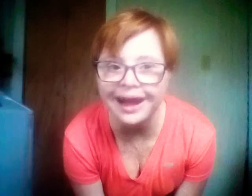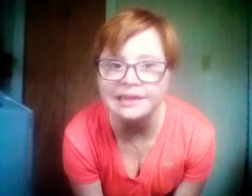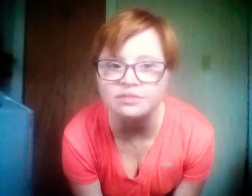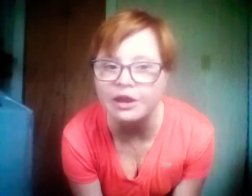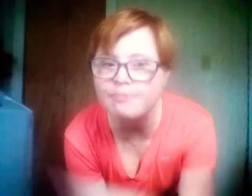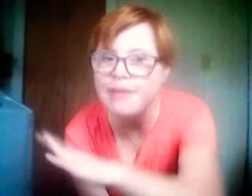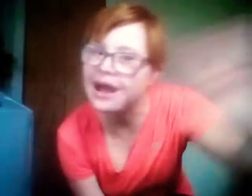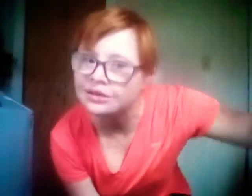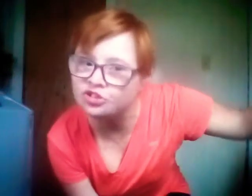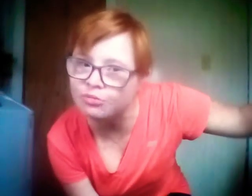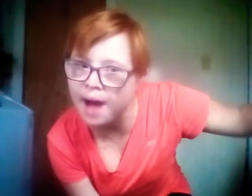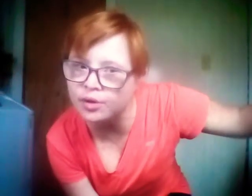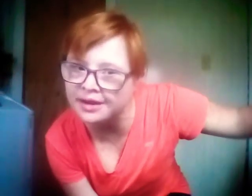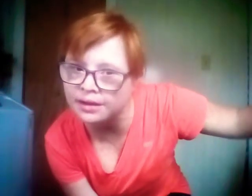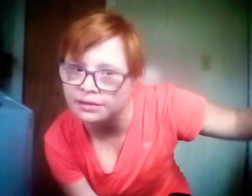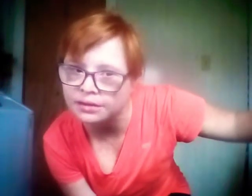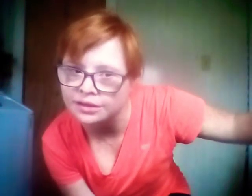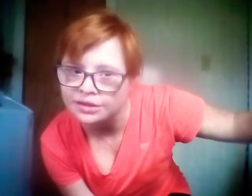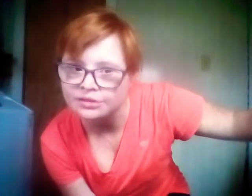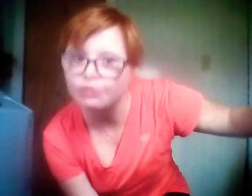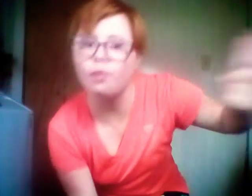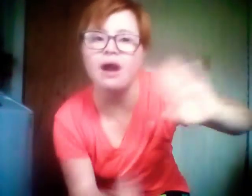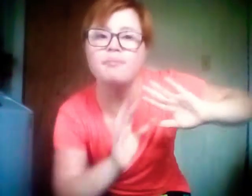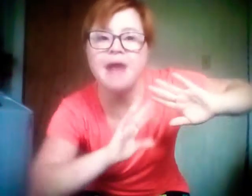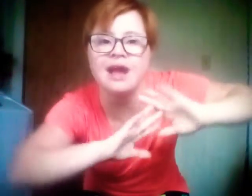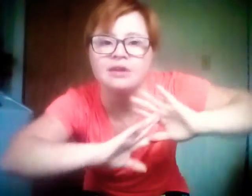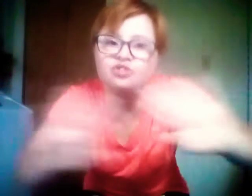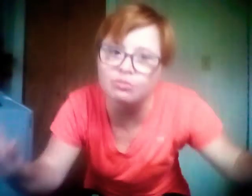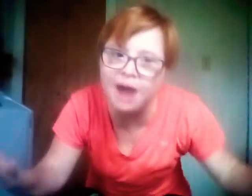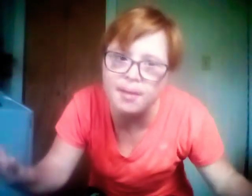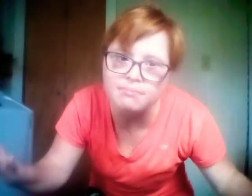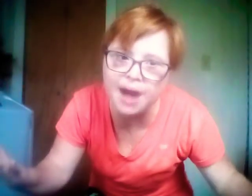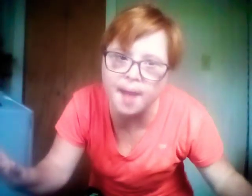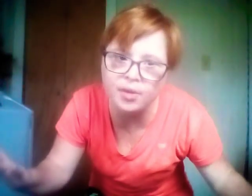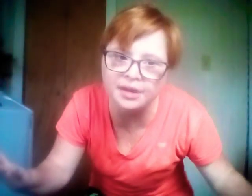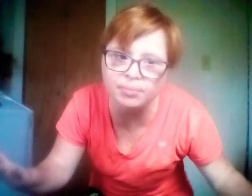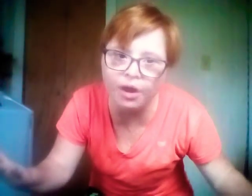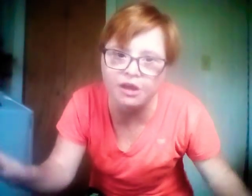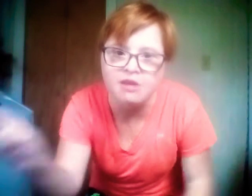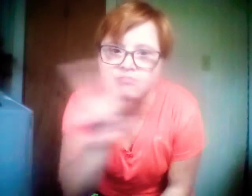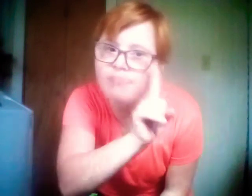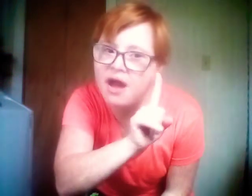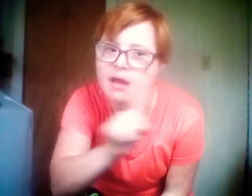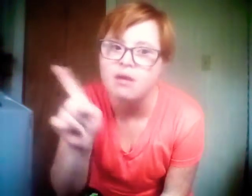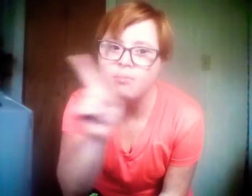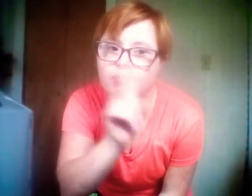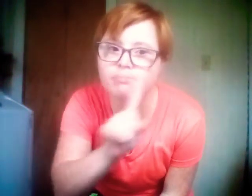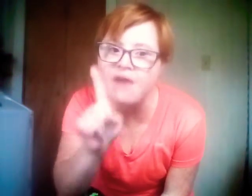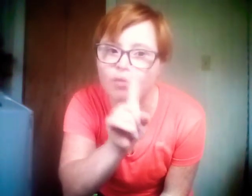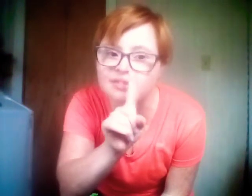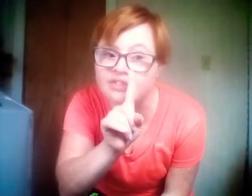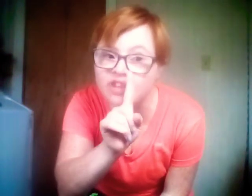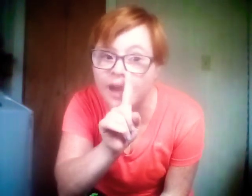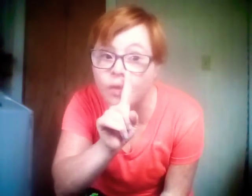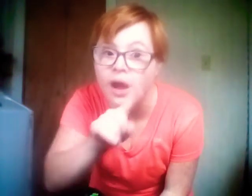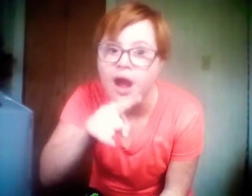Guys, welcome back to my beauty. Welcome back to my beauty blog. My first channel. I